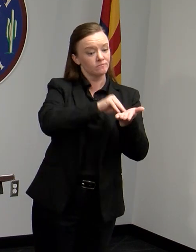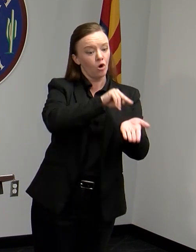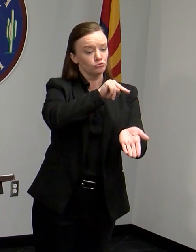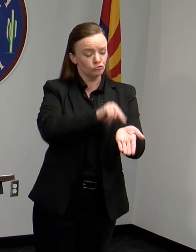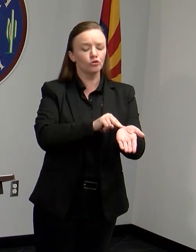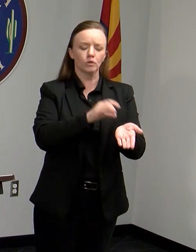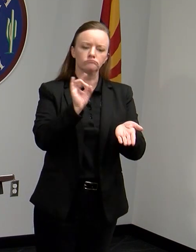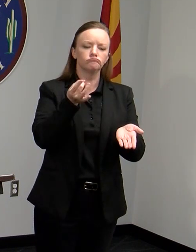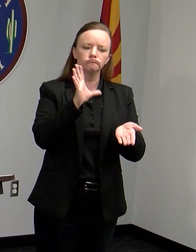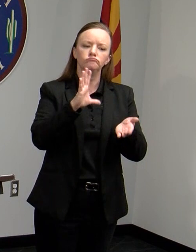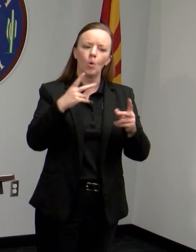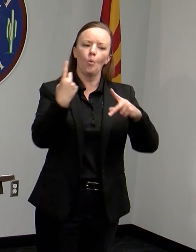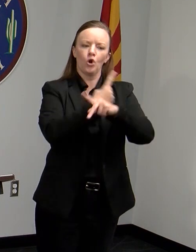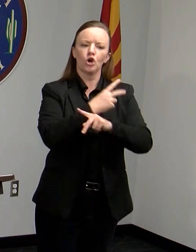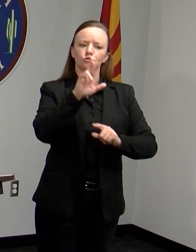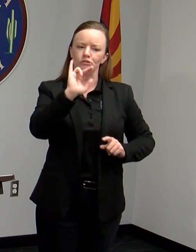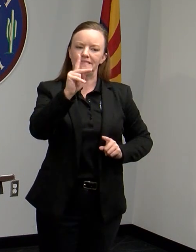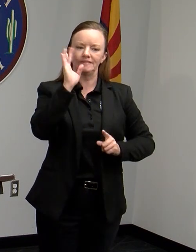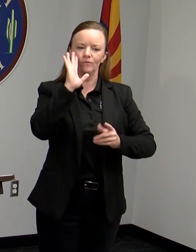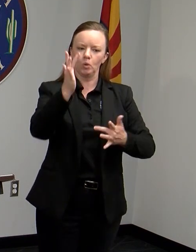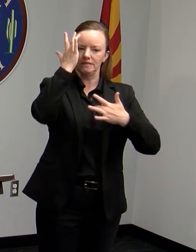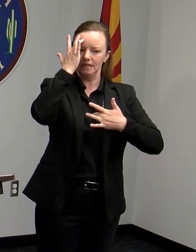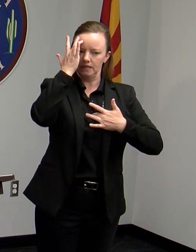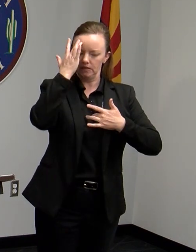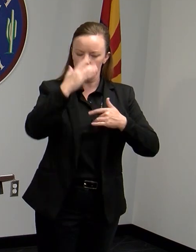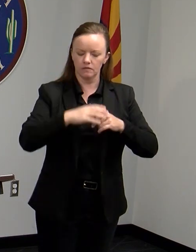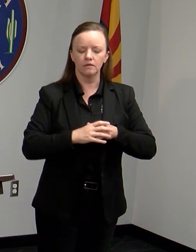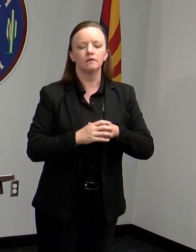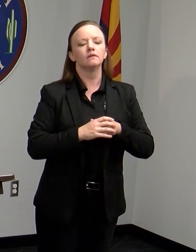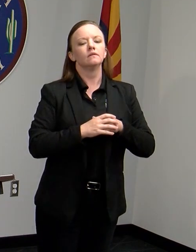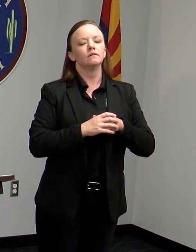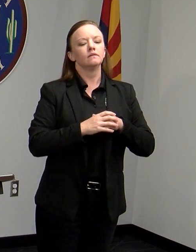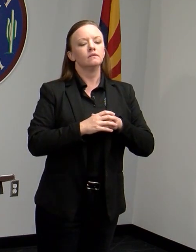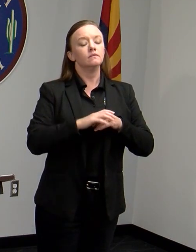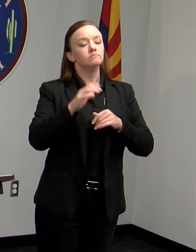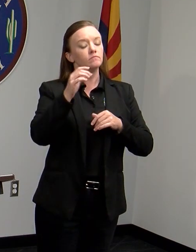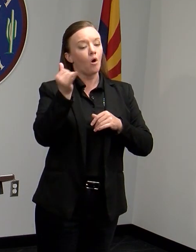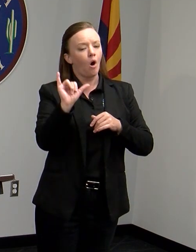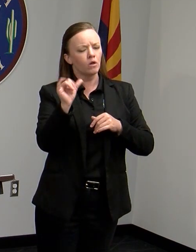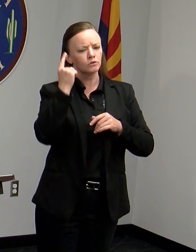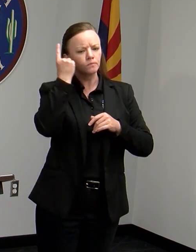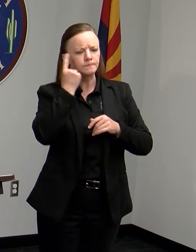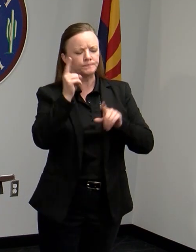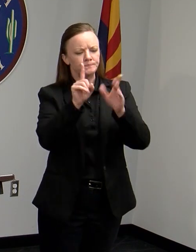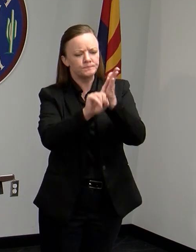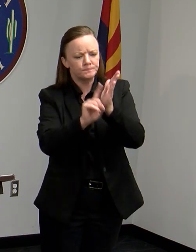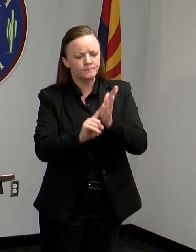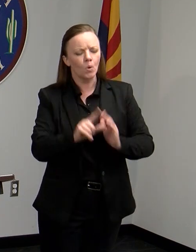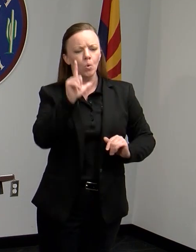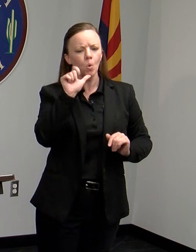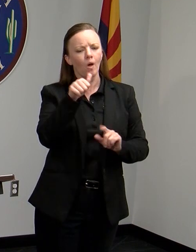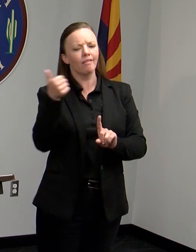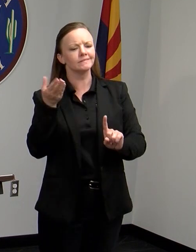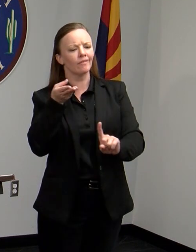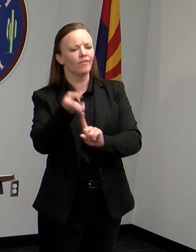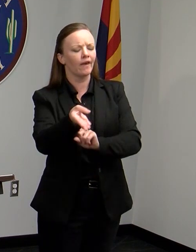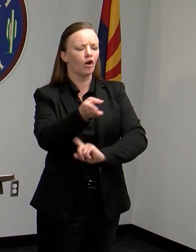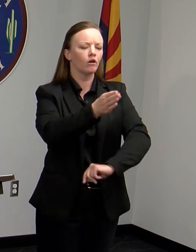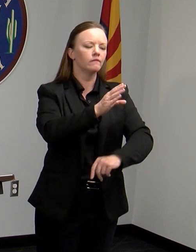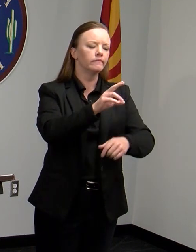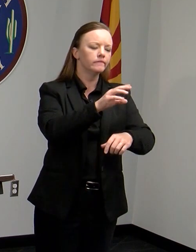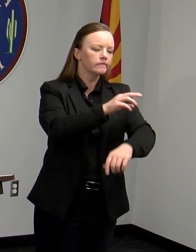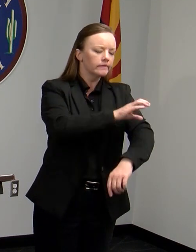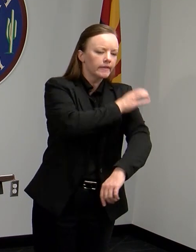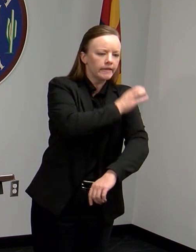personal protective equipment. And they also find out who else was in the facility during the time that